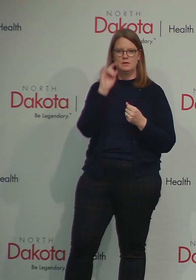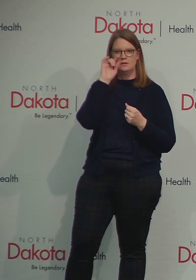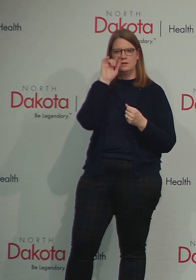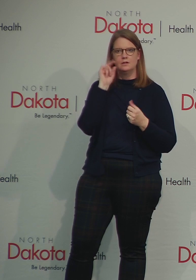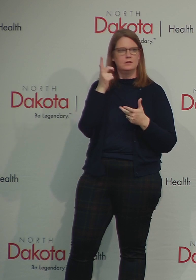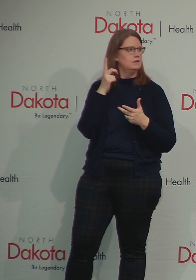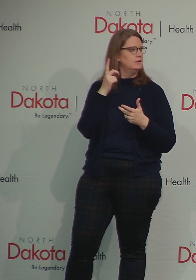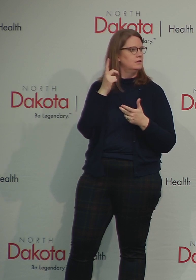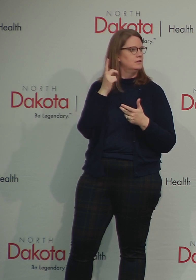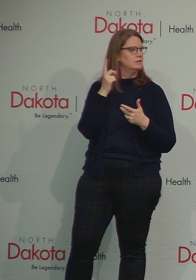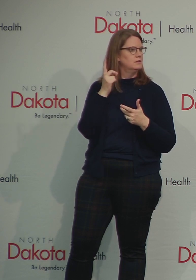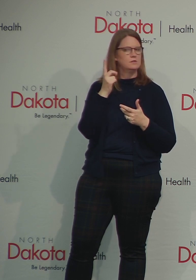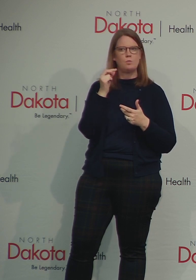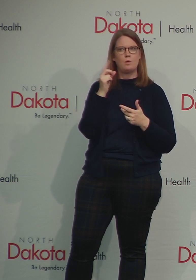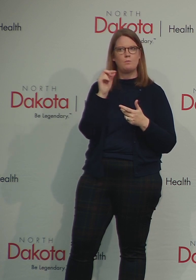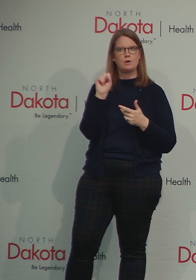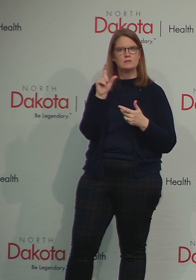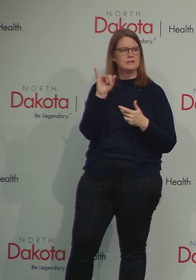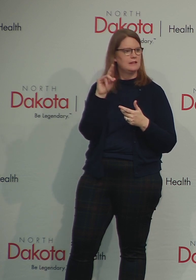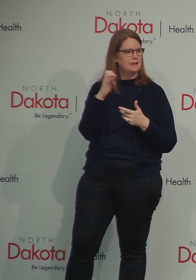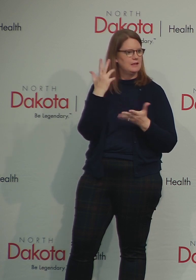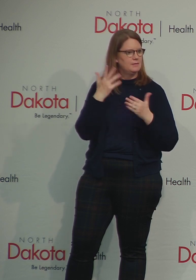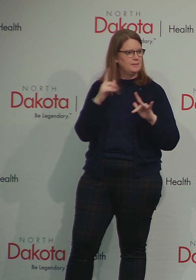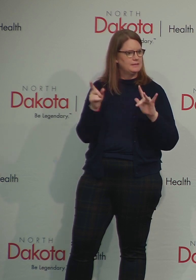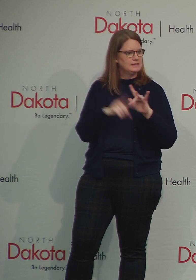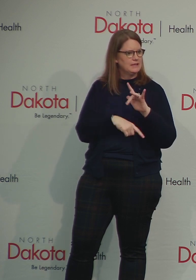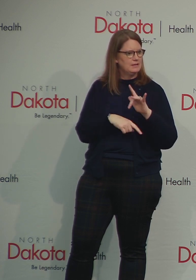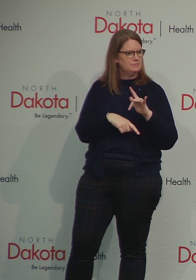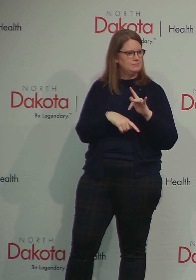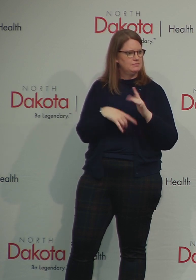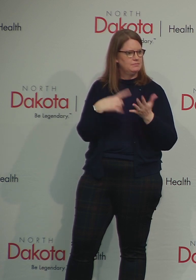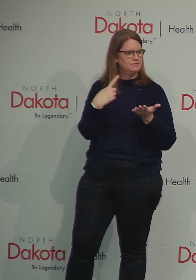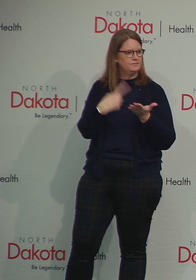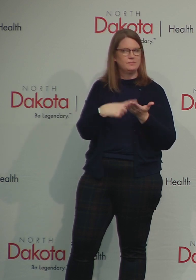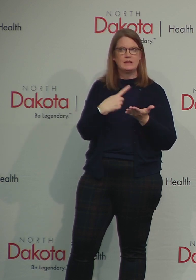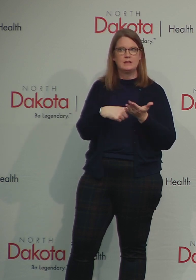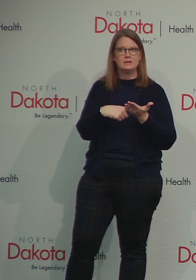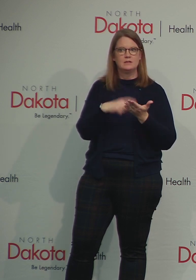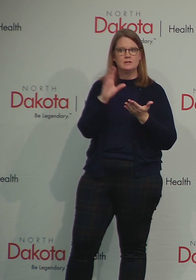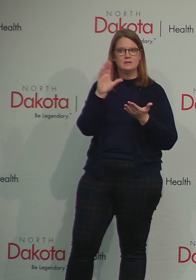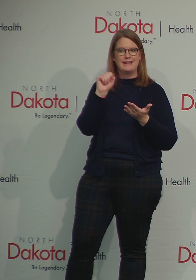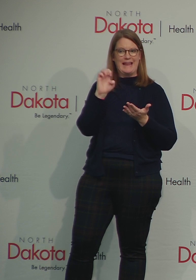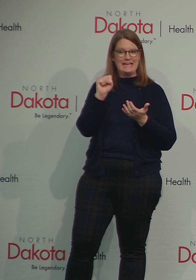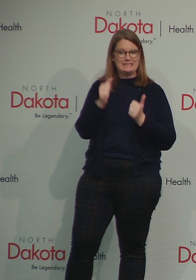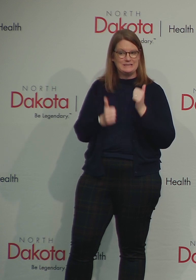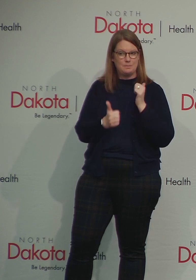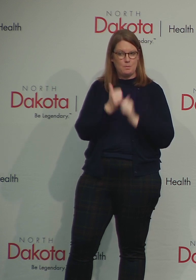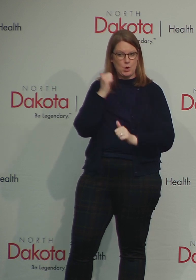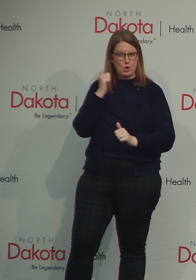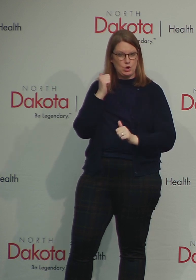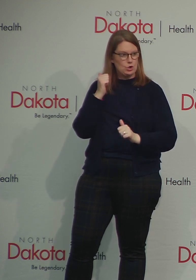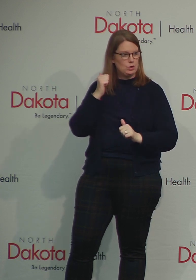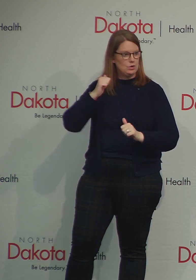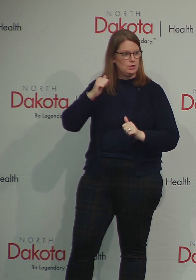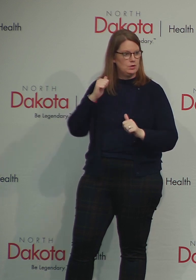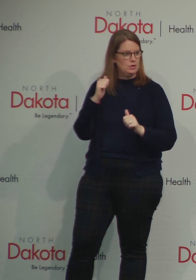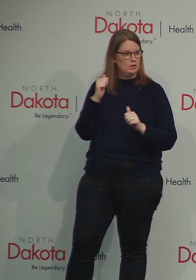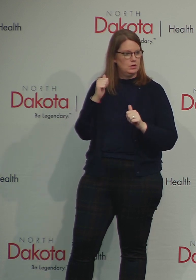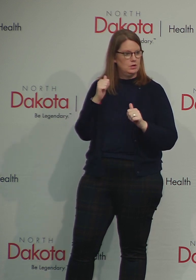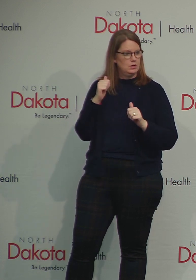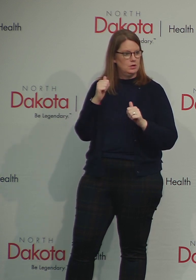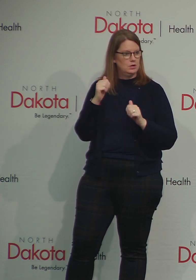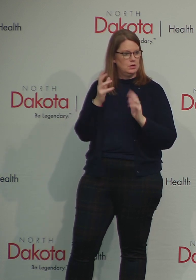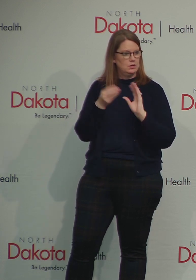And I think is there one other slide there that I may have skipped over that talks about the cases per